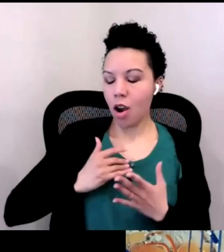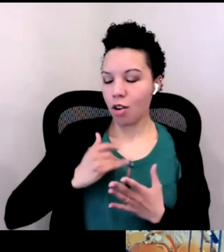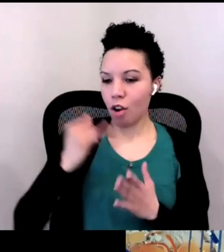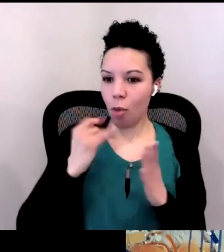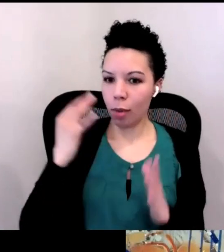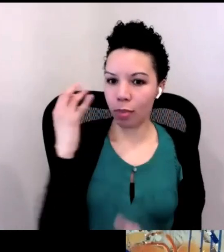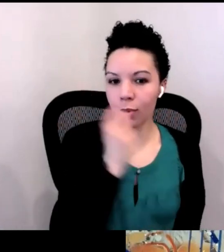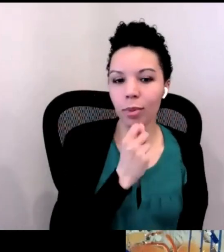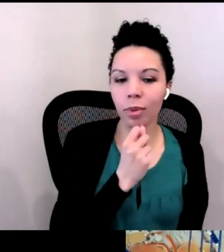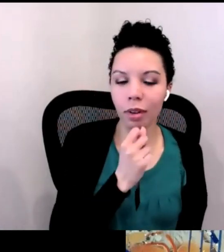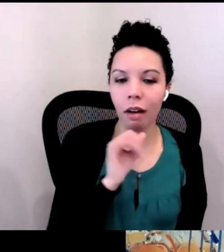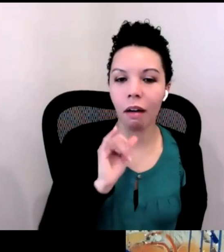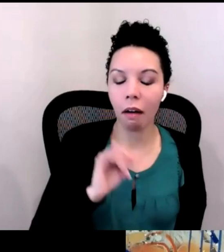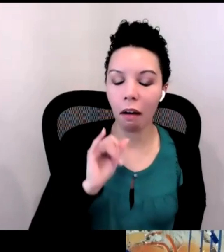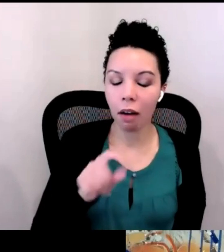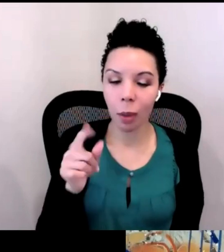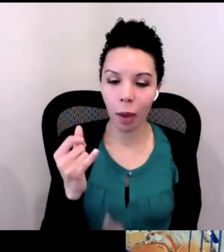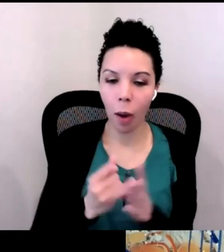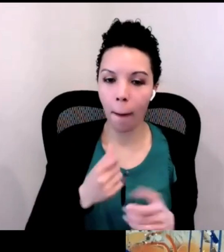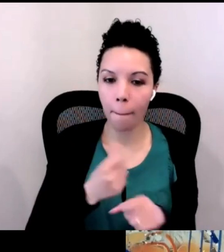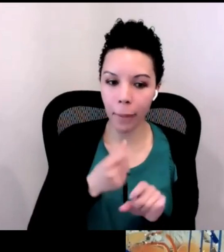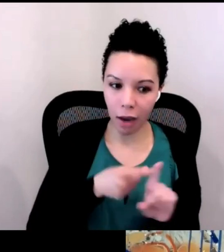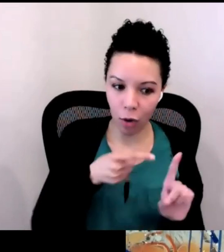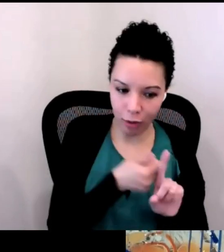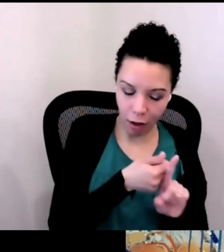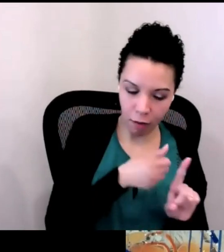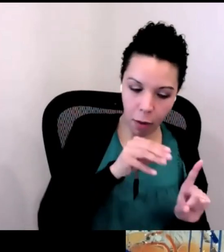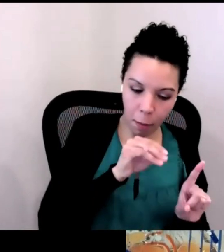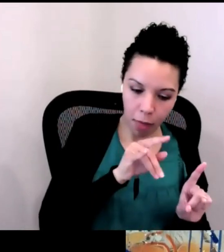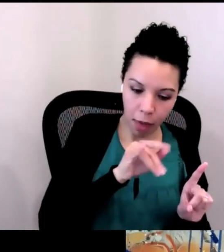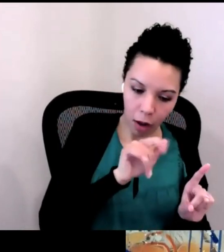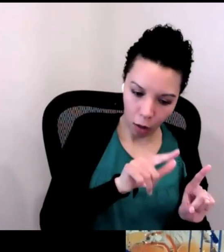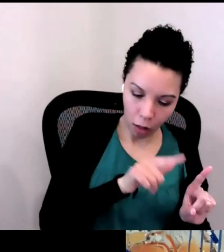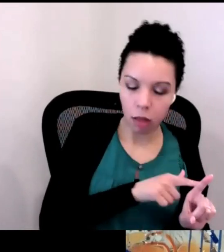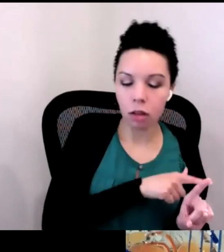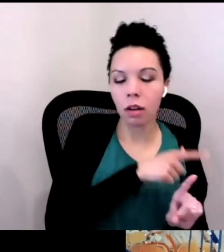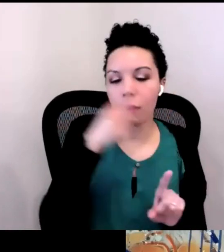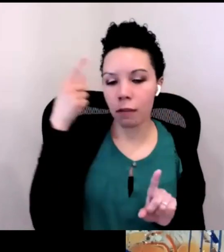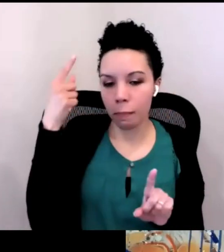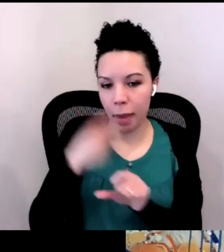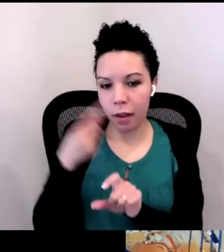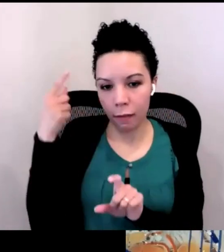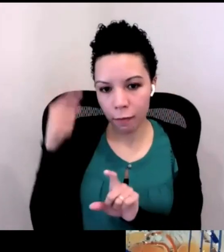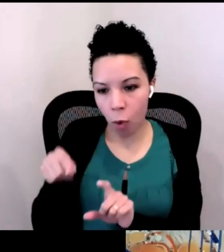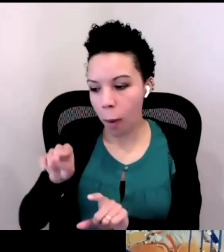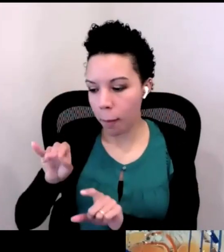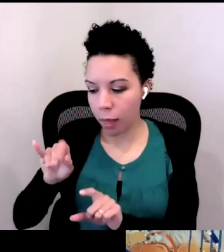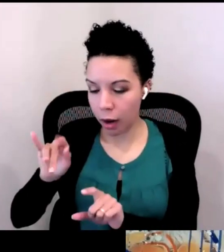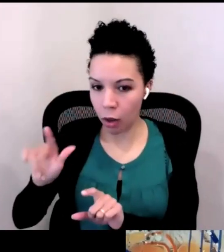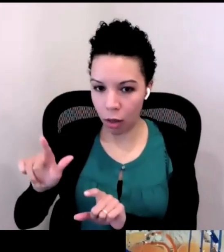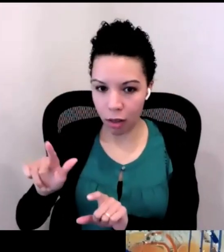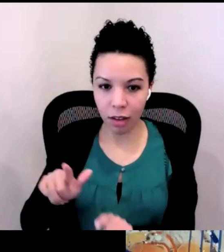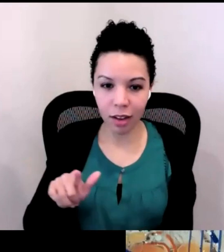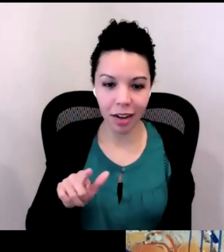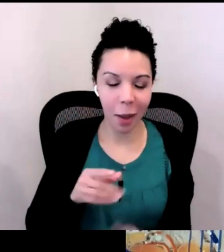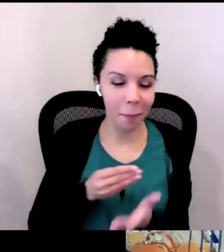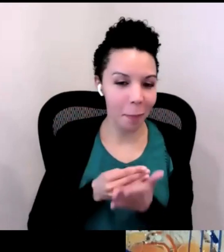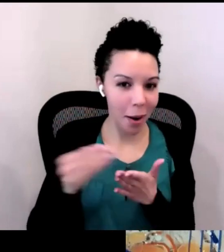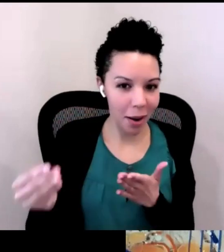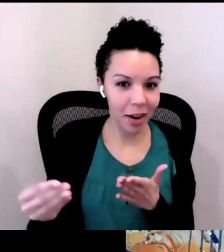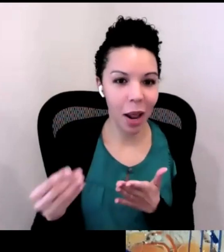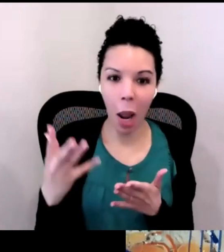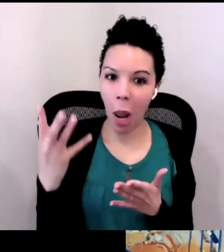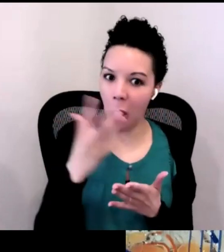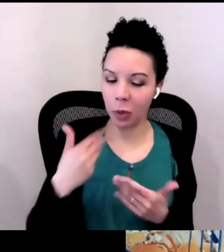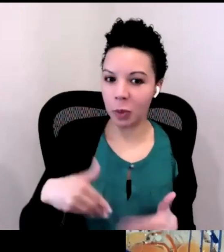by a millennial for a millennial. I got it at HomeSense for a great deal, and it's way more expensive than it is. So thank you. It does look